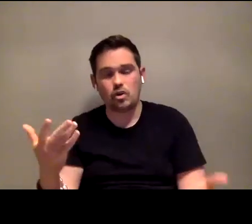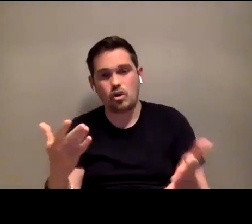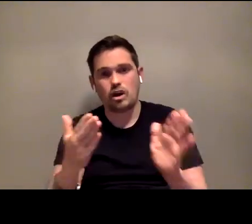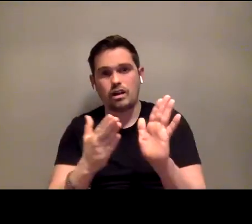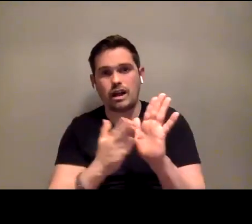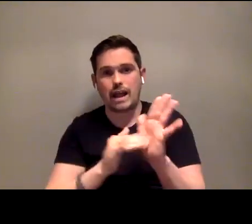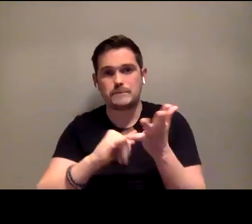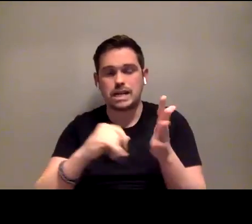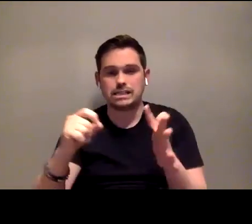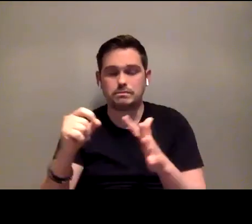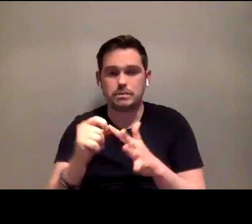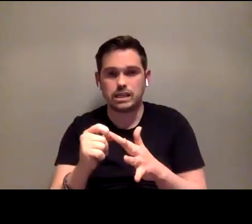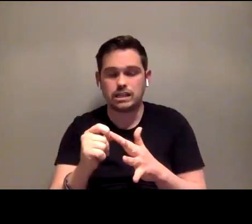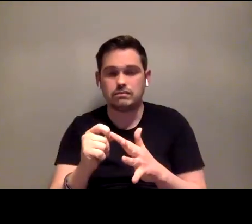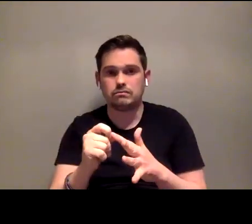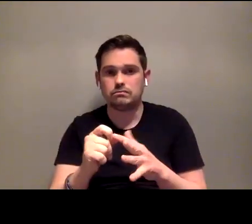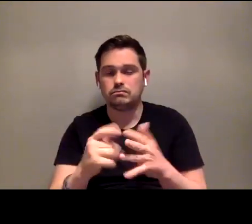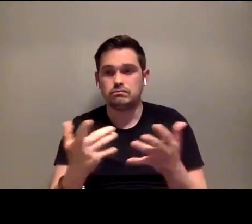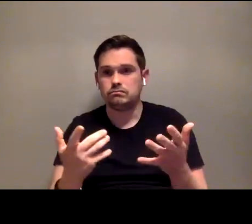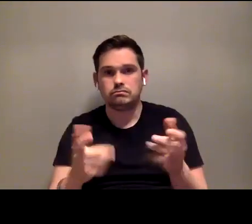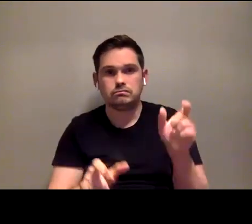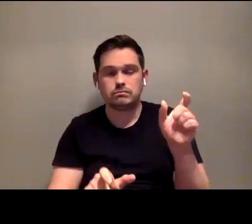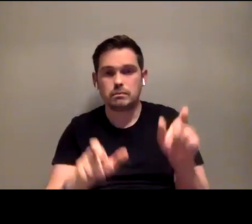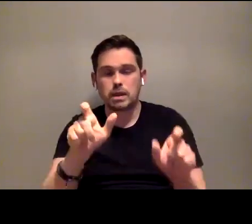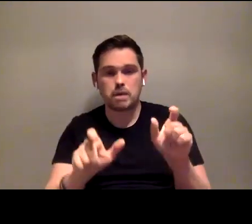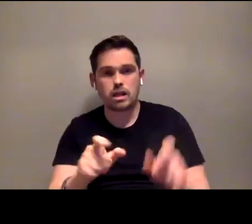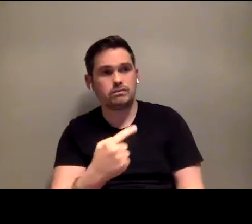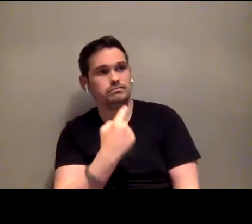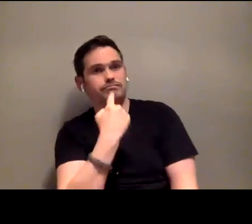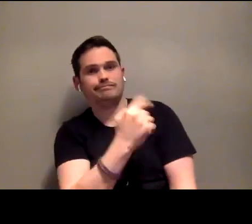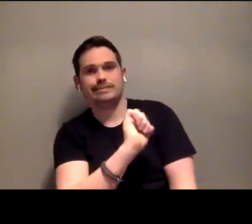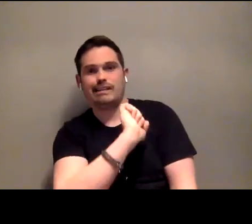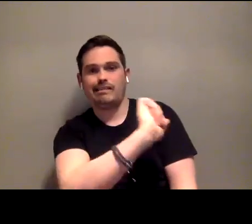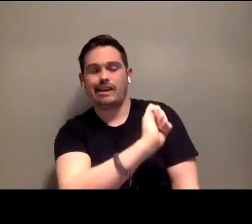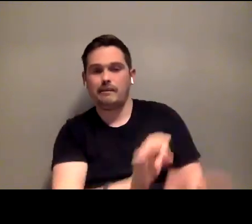want people to say to their politicians? So if we can go